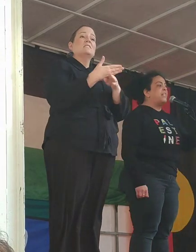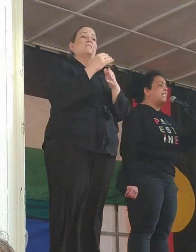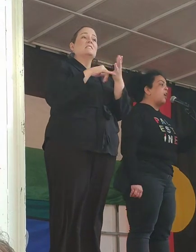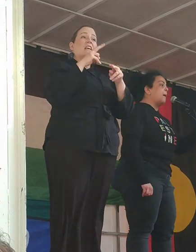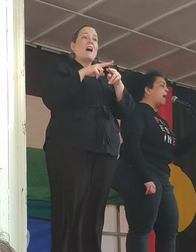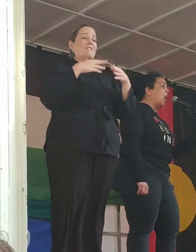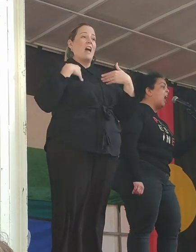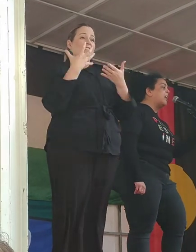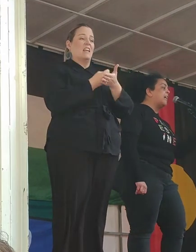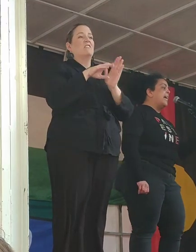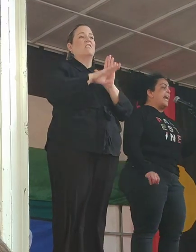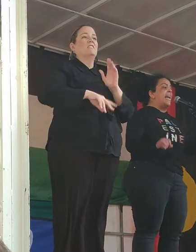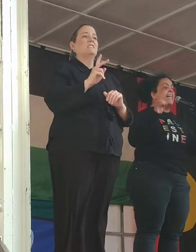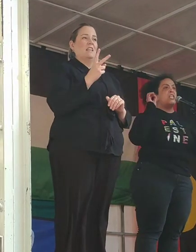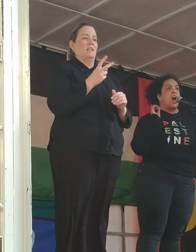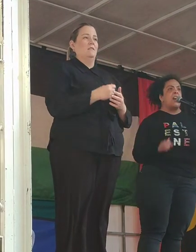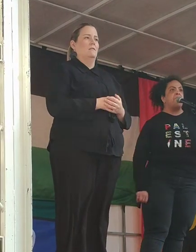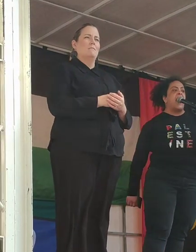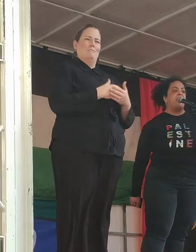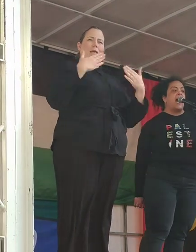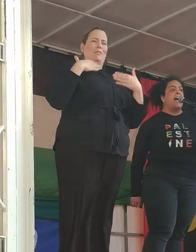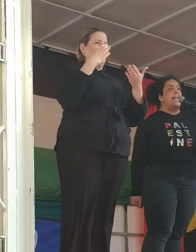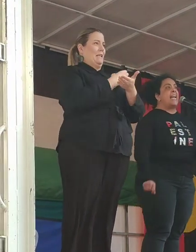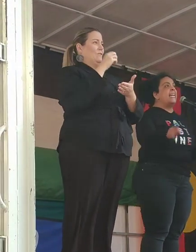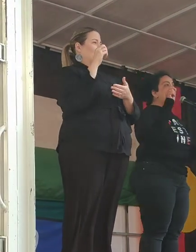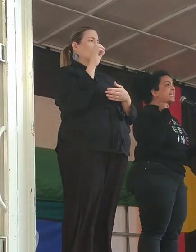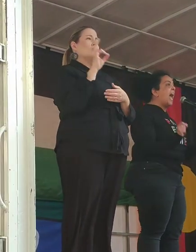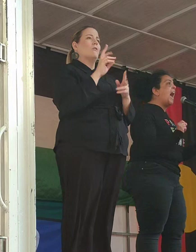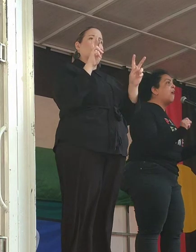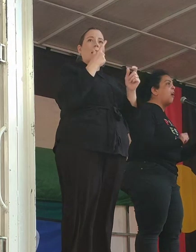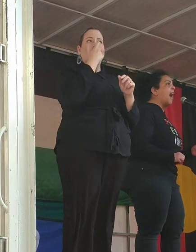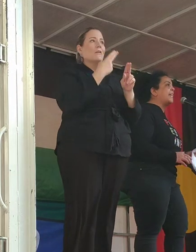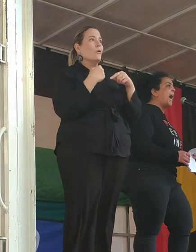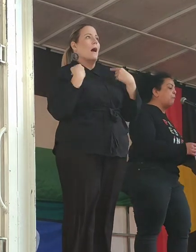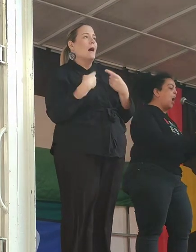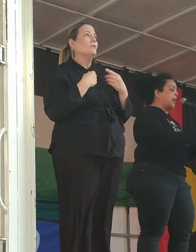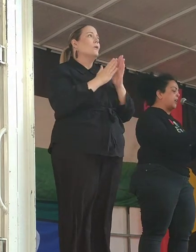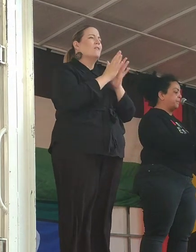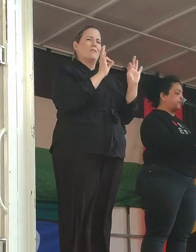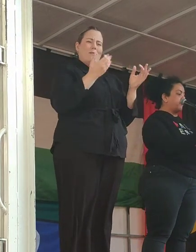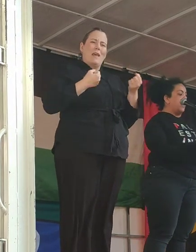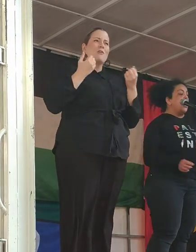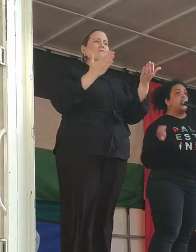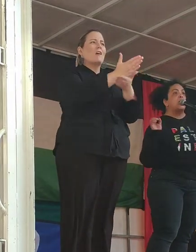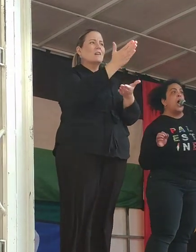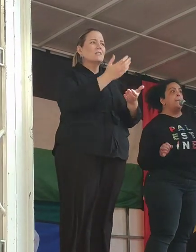Health and safety is not a perk, it is not a favour, it is our right at work.